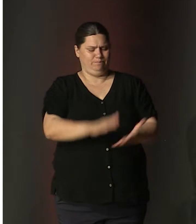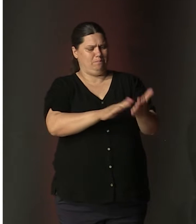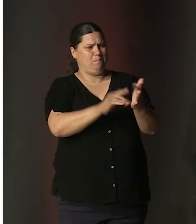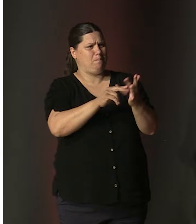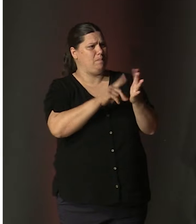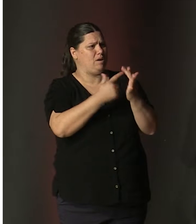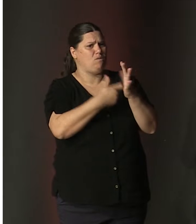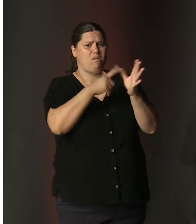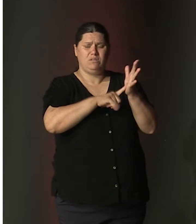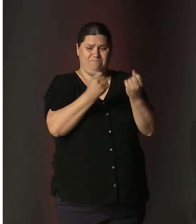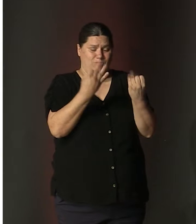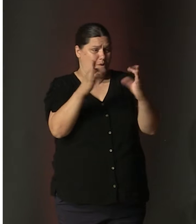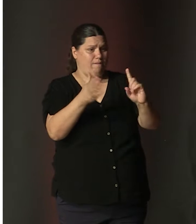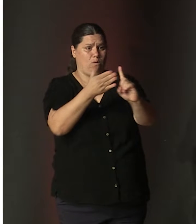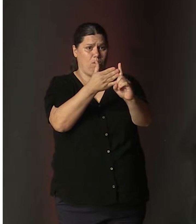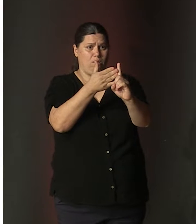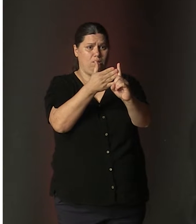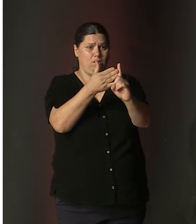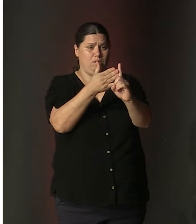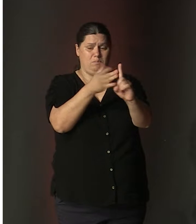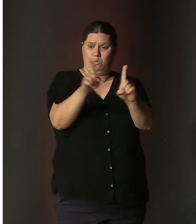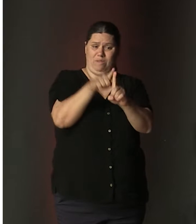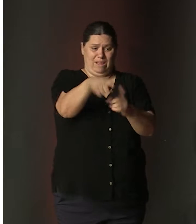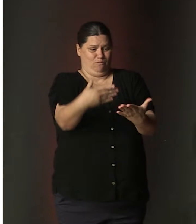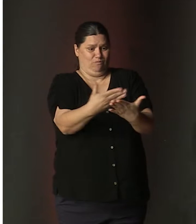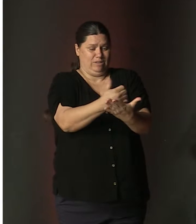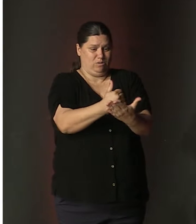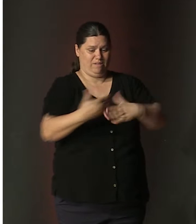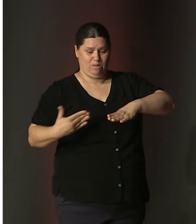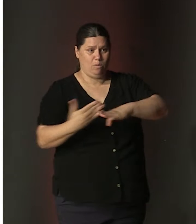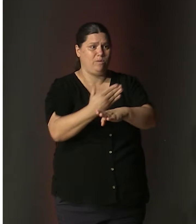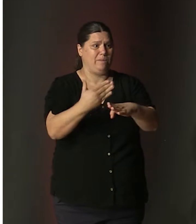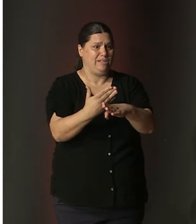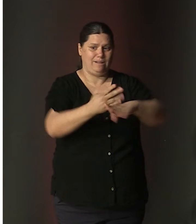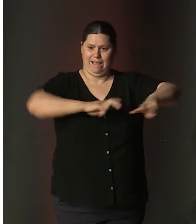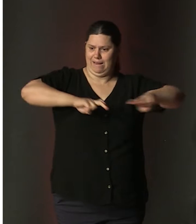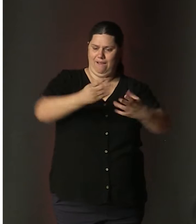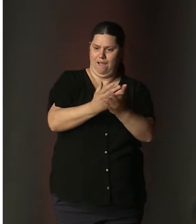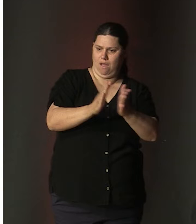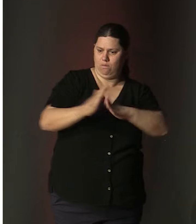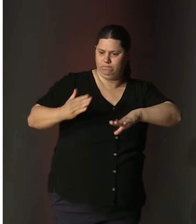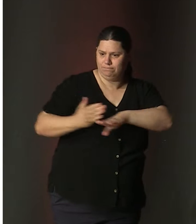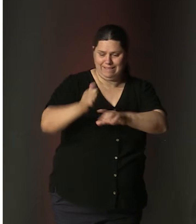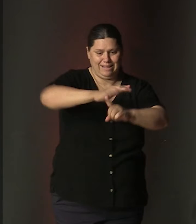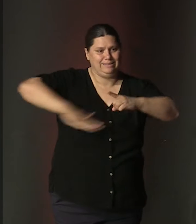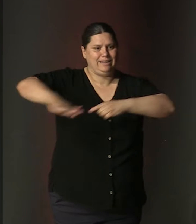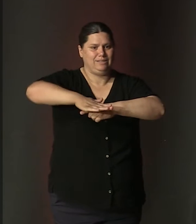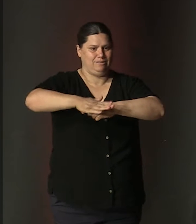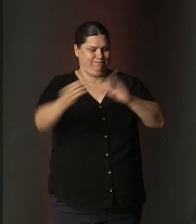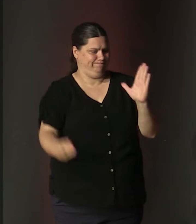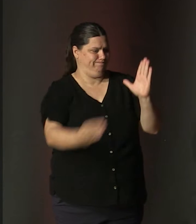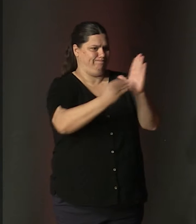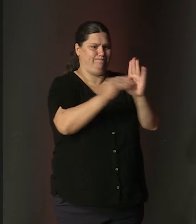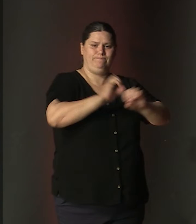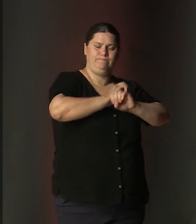Minerals not only don't have a relevant goal, but the resource, the occupations, the activities, the sector don't